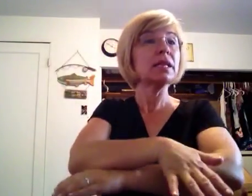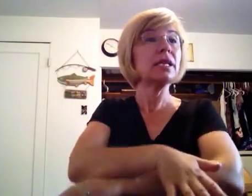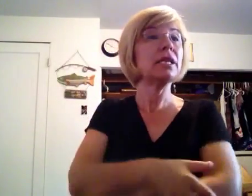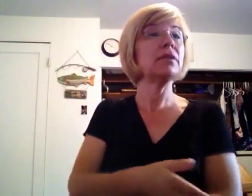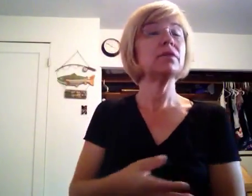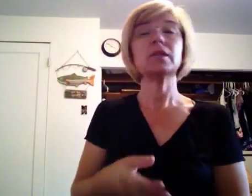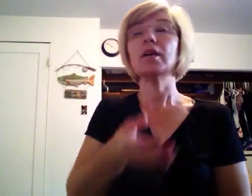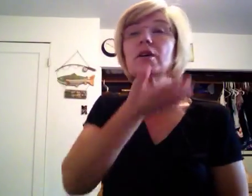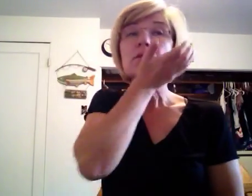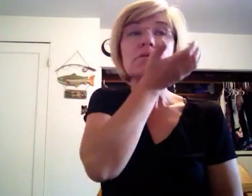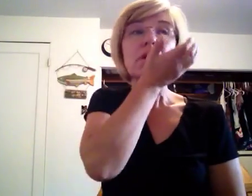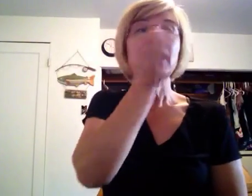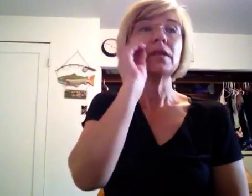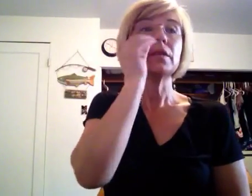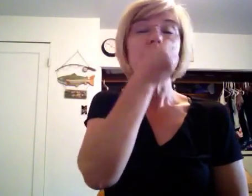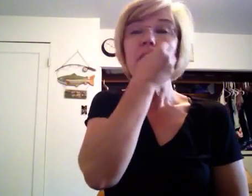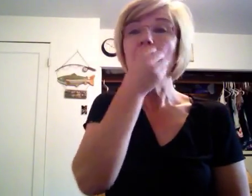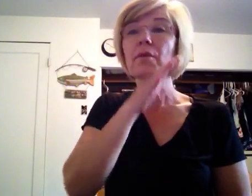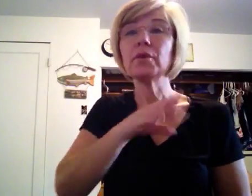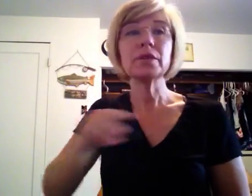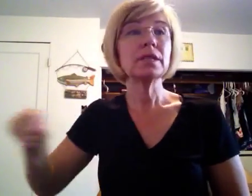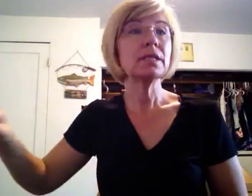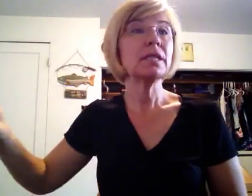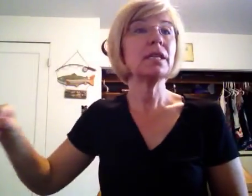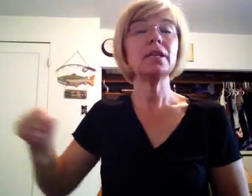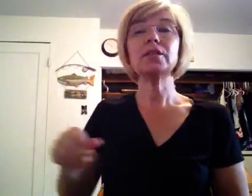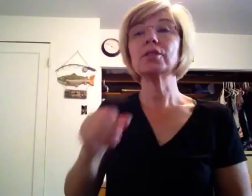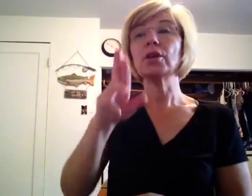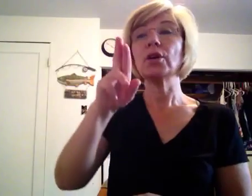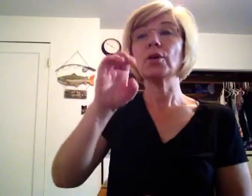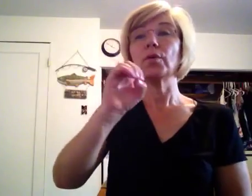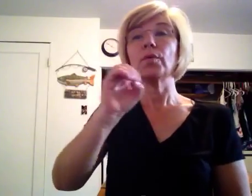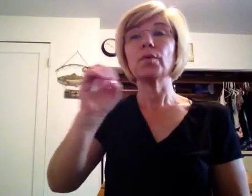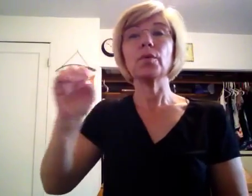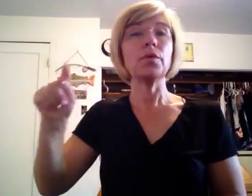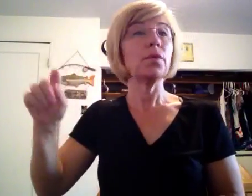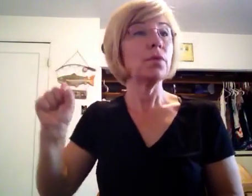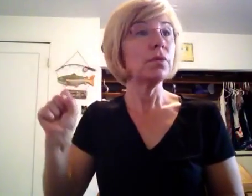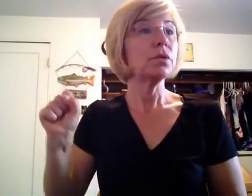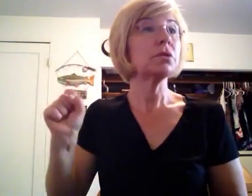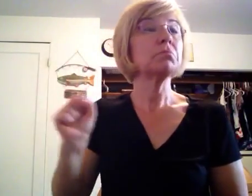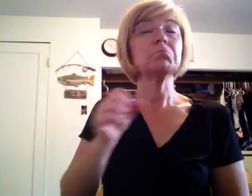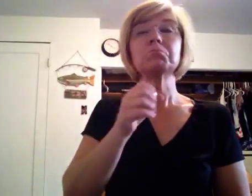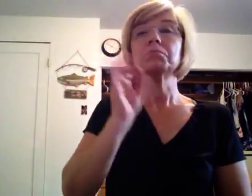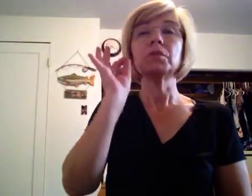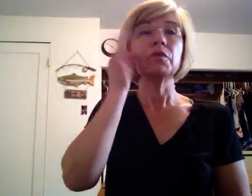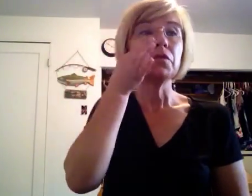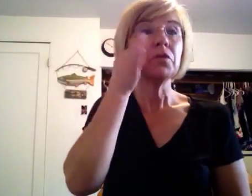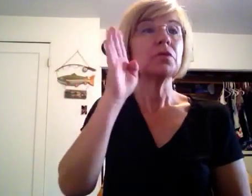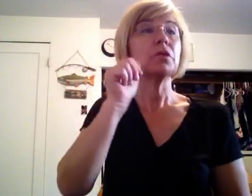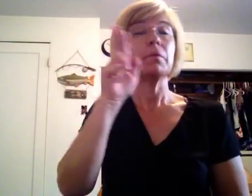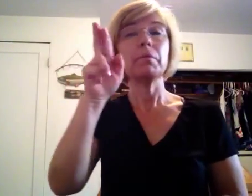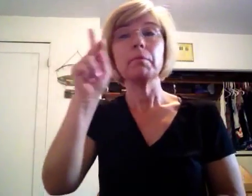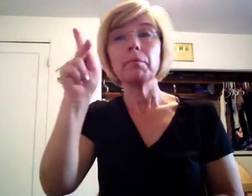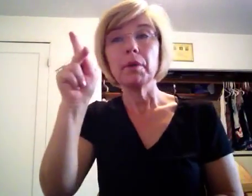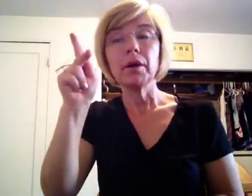pollen, and much more. Some herbivores are deers, horses, rabbits, cows, bees, sheep,